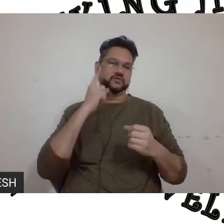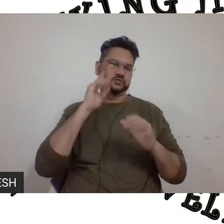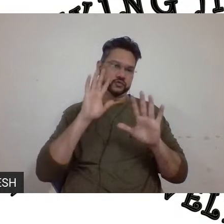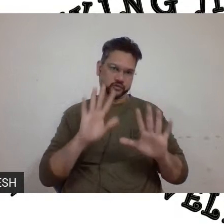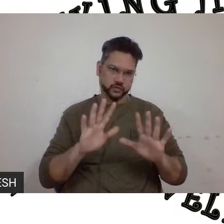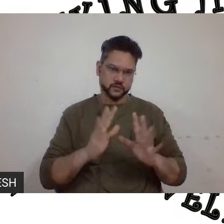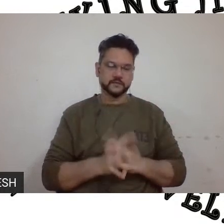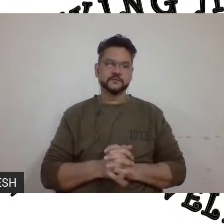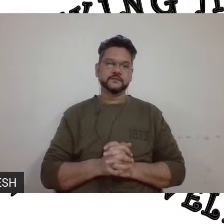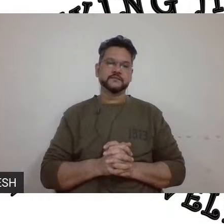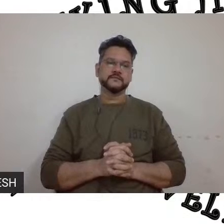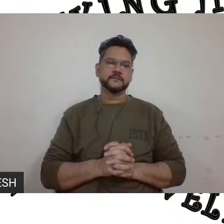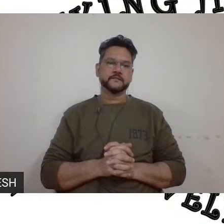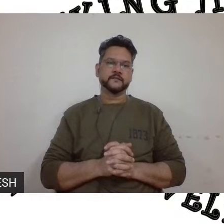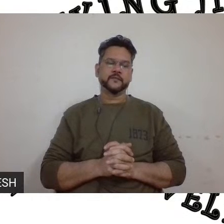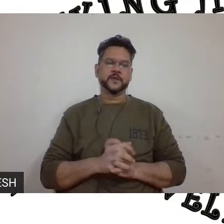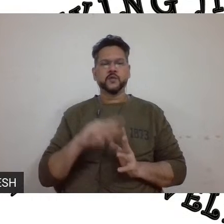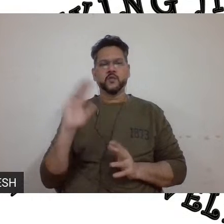It is well known that